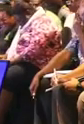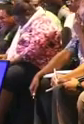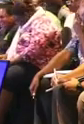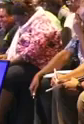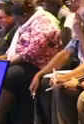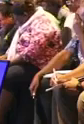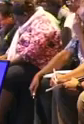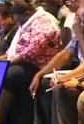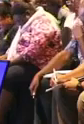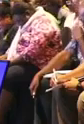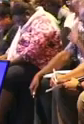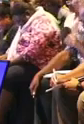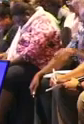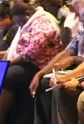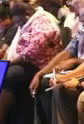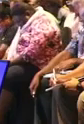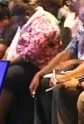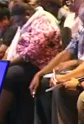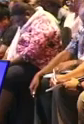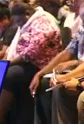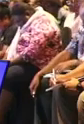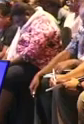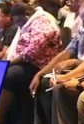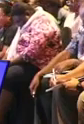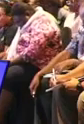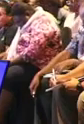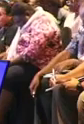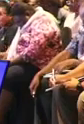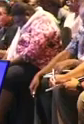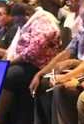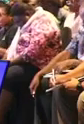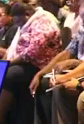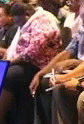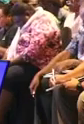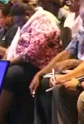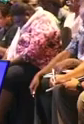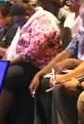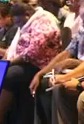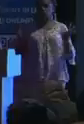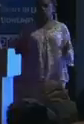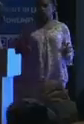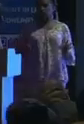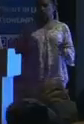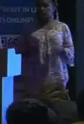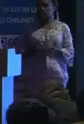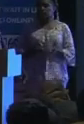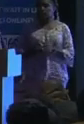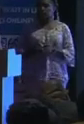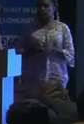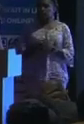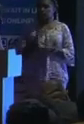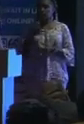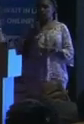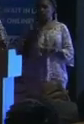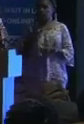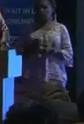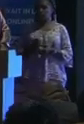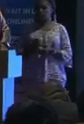form. Did you collect the S2 form from the table? If you have them,